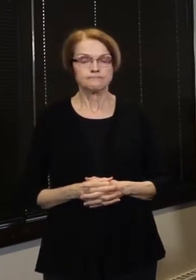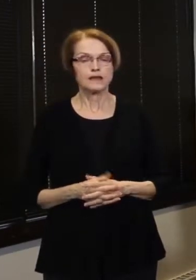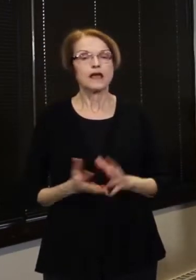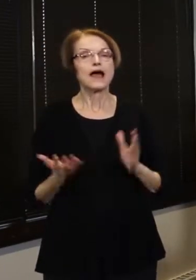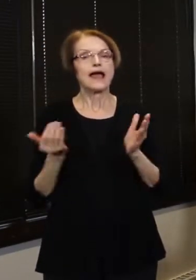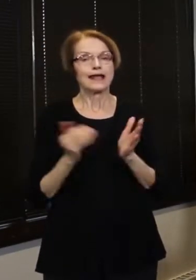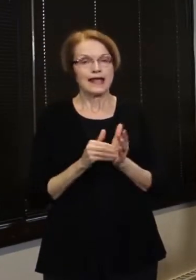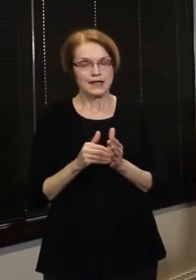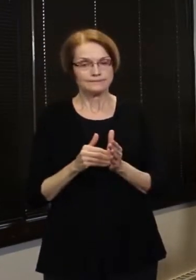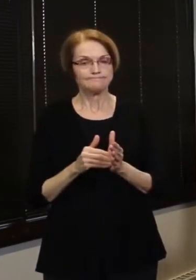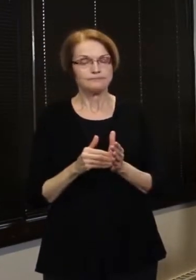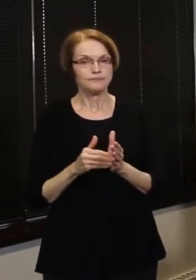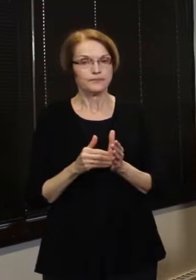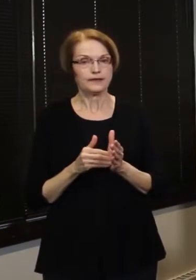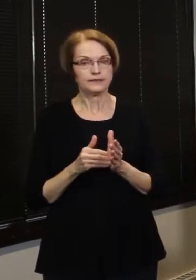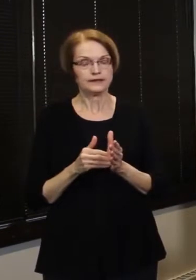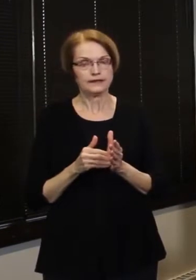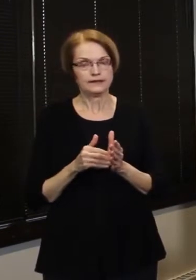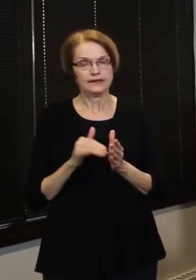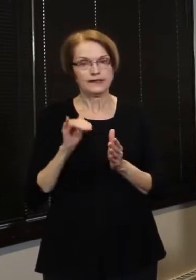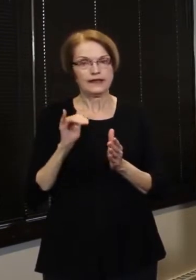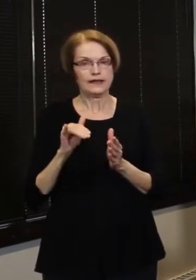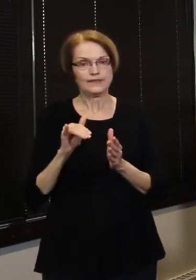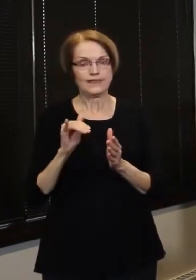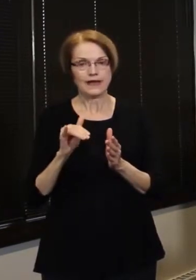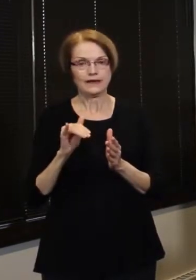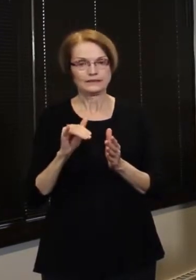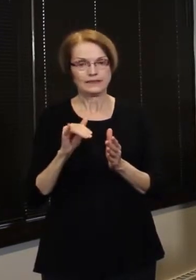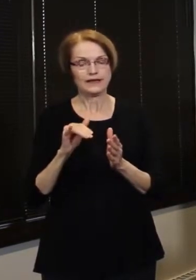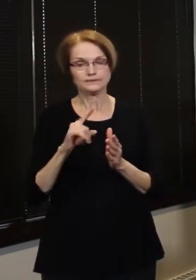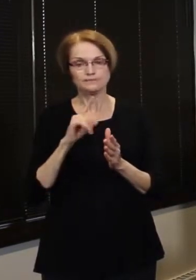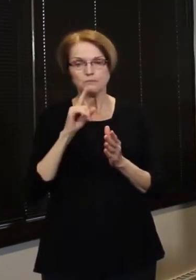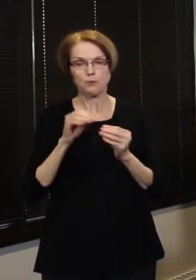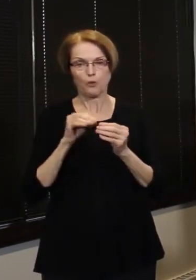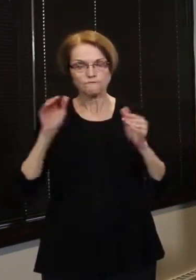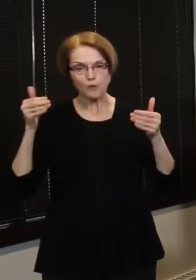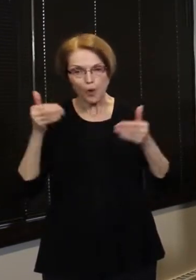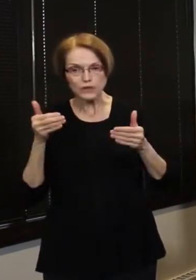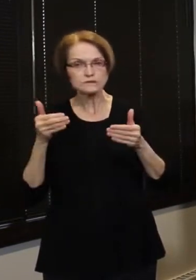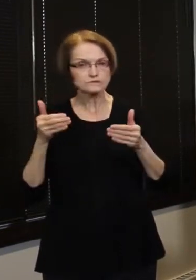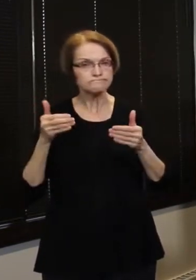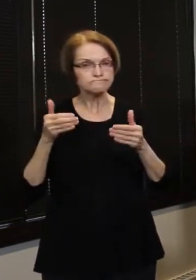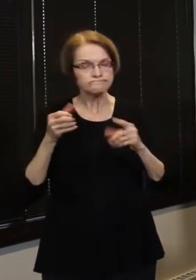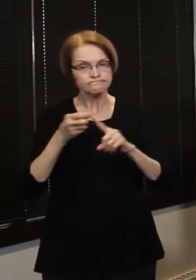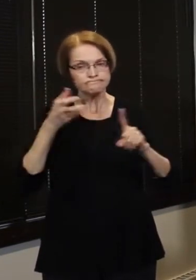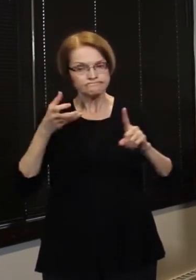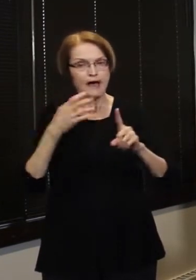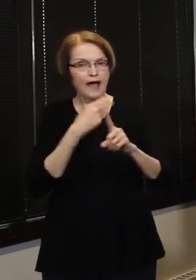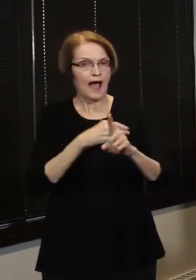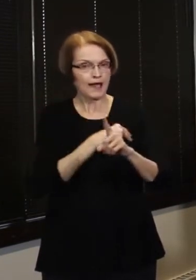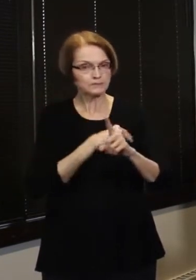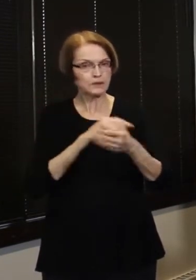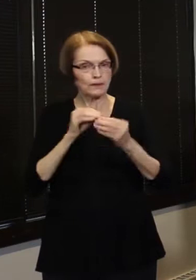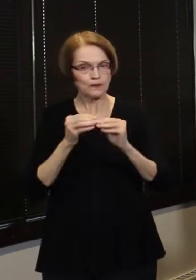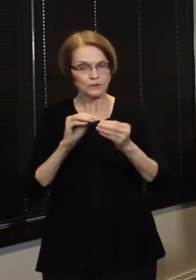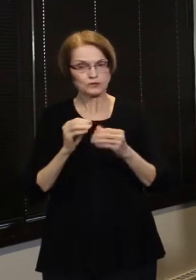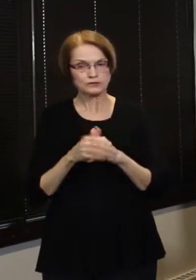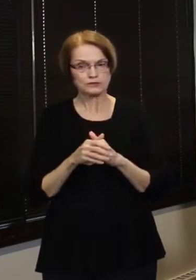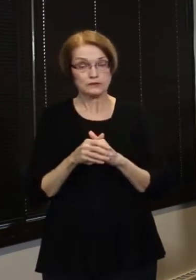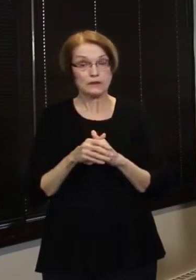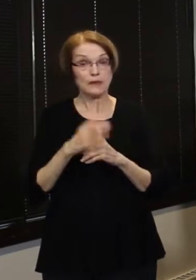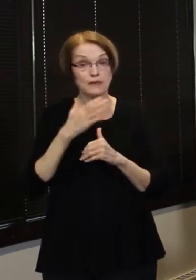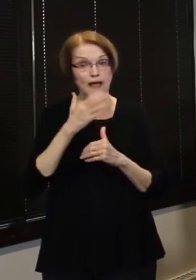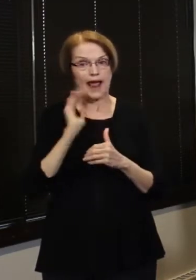Again, this is a enhanced version of our hospital census, and as I said before, we're trending below that best guess